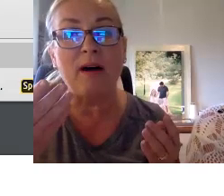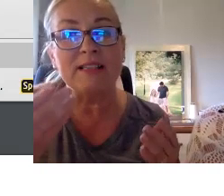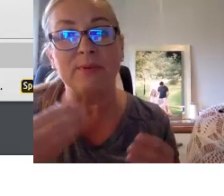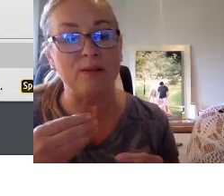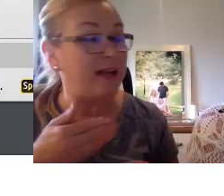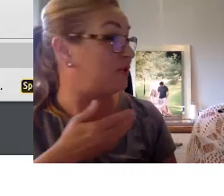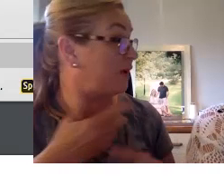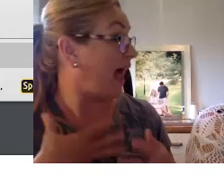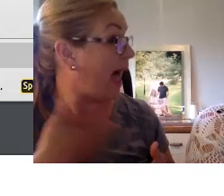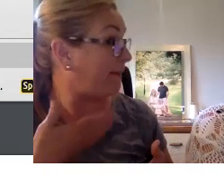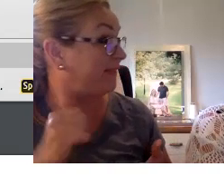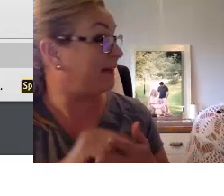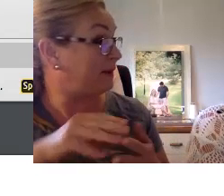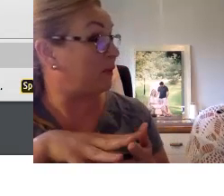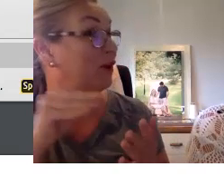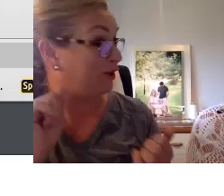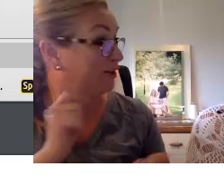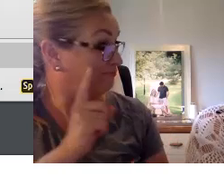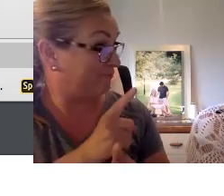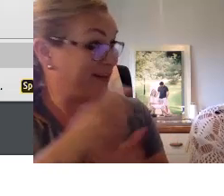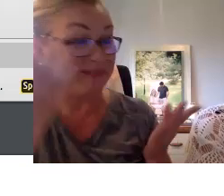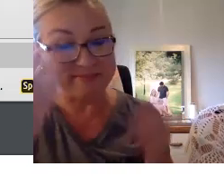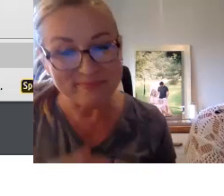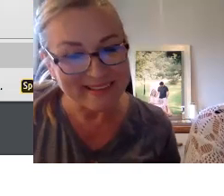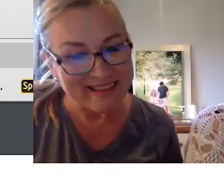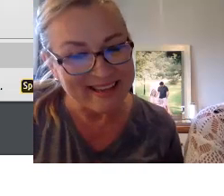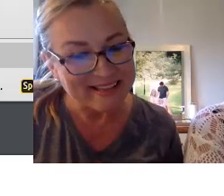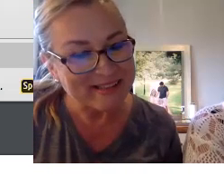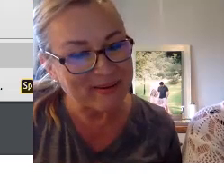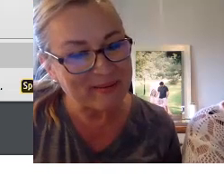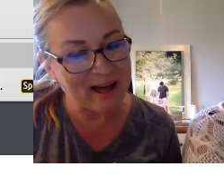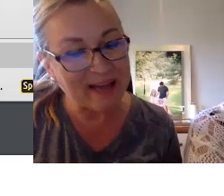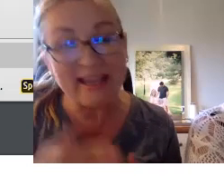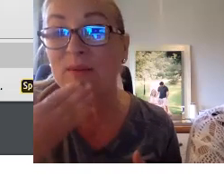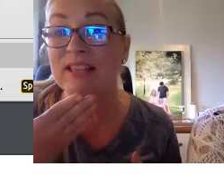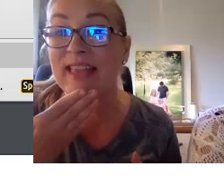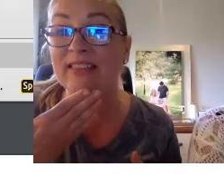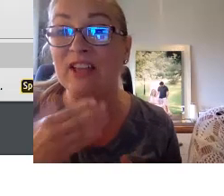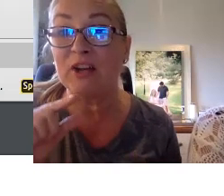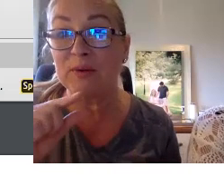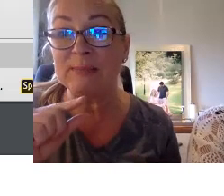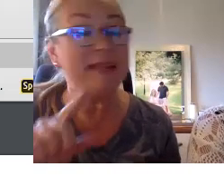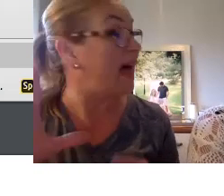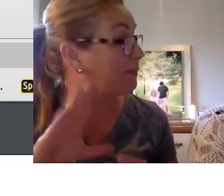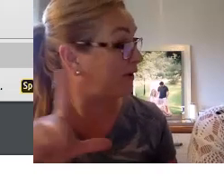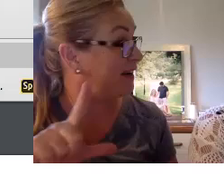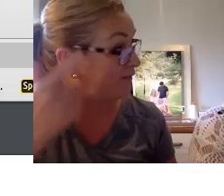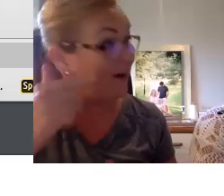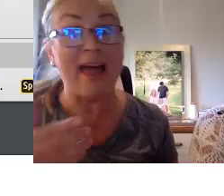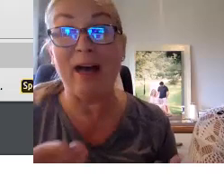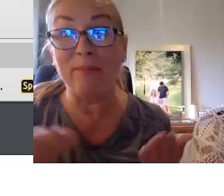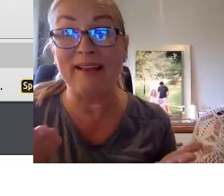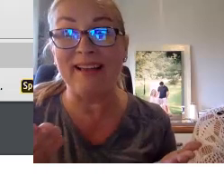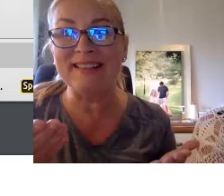as possible. And we're happy that people want to learn, right? So again, I want to thank the Grimsby Library